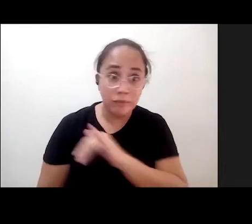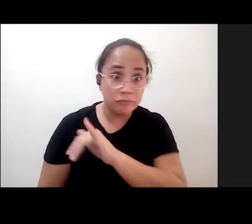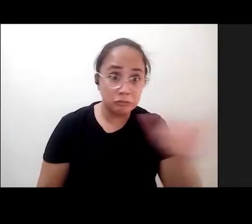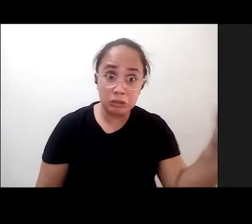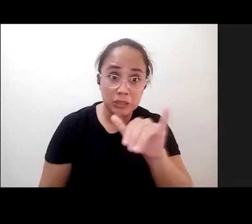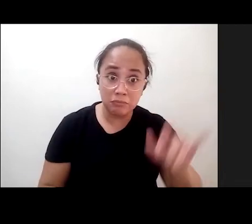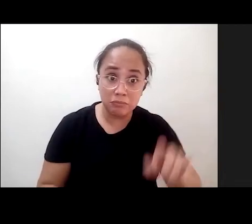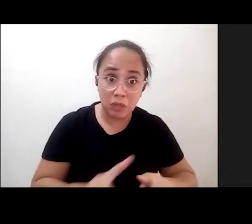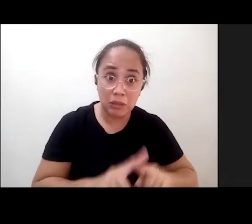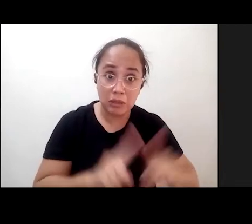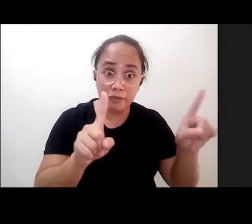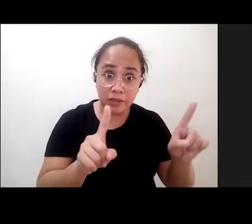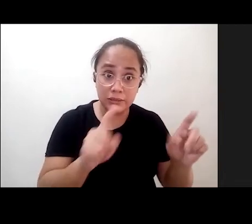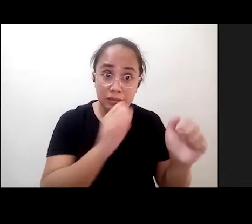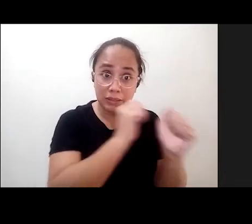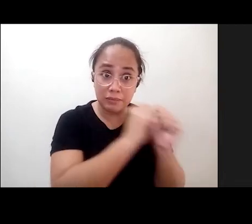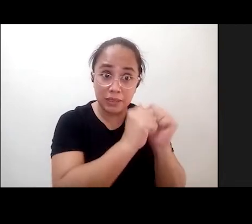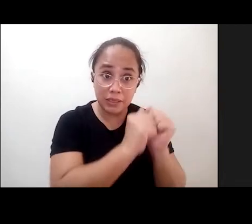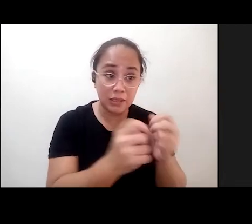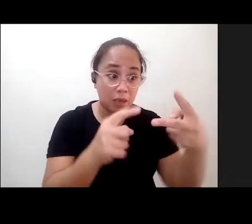those sentences?